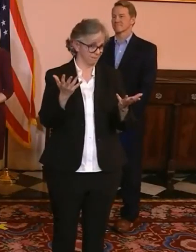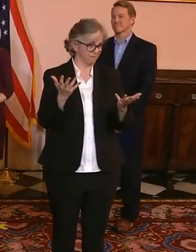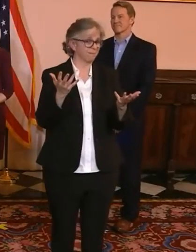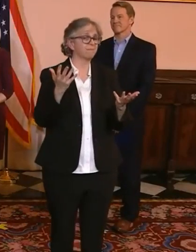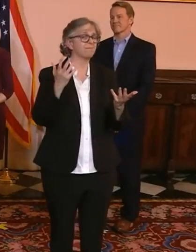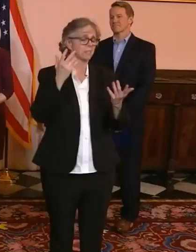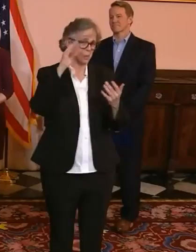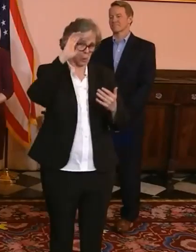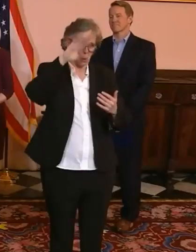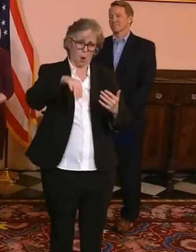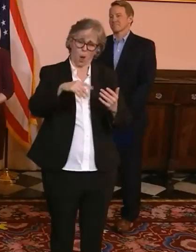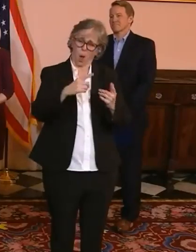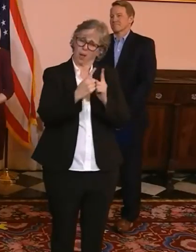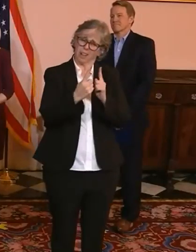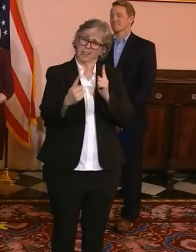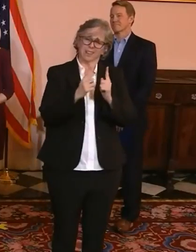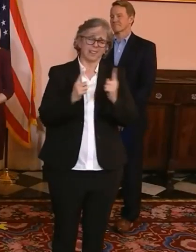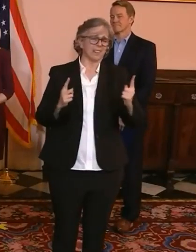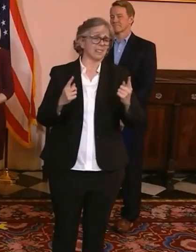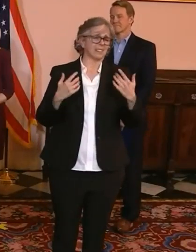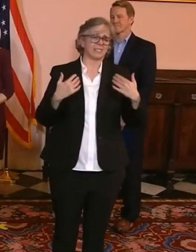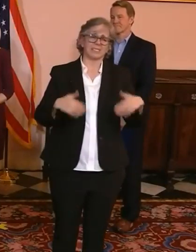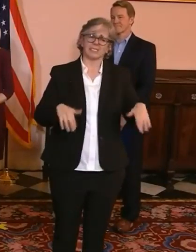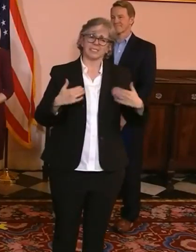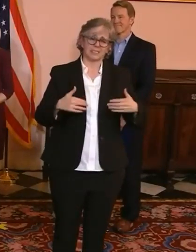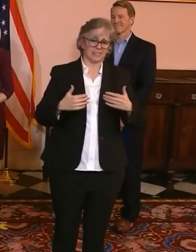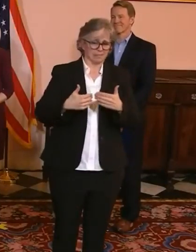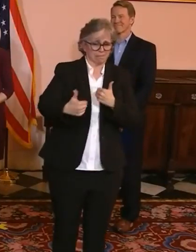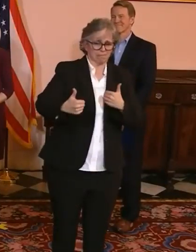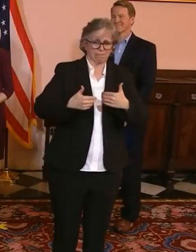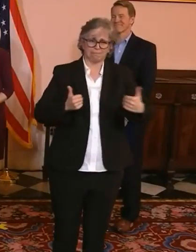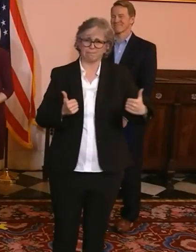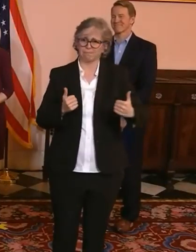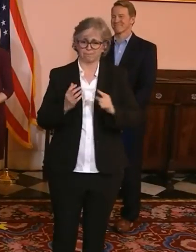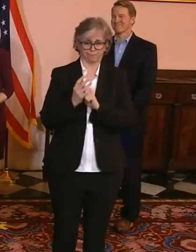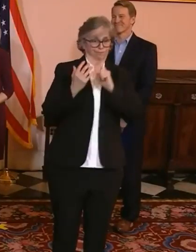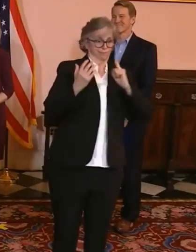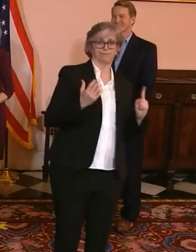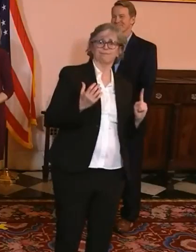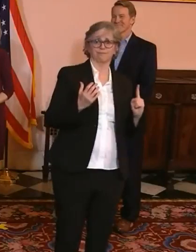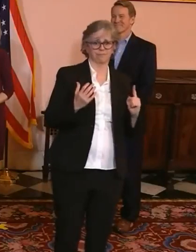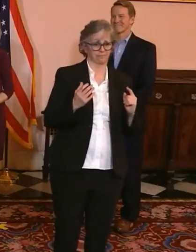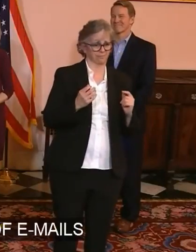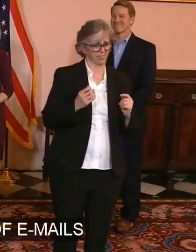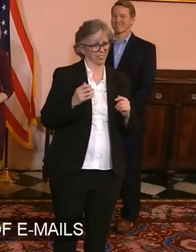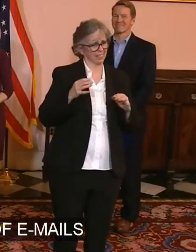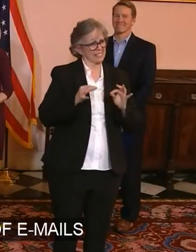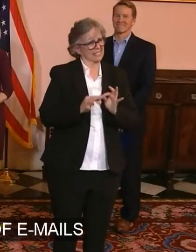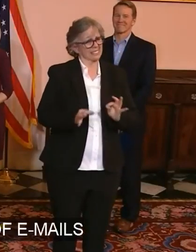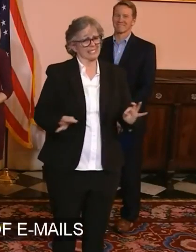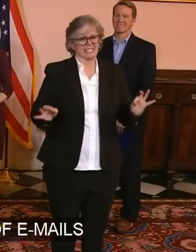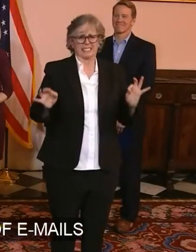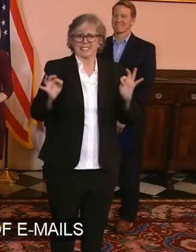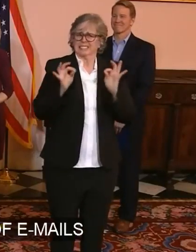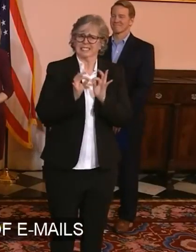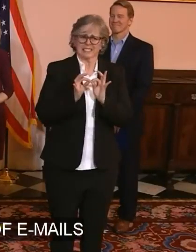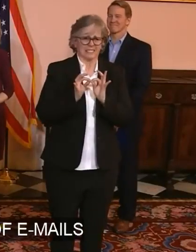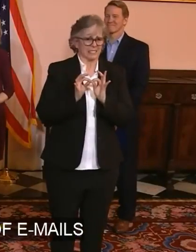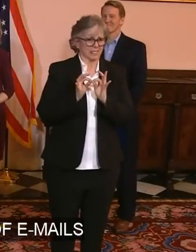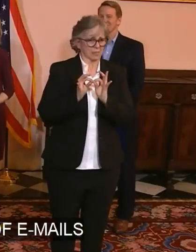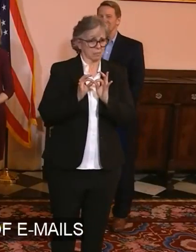As I talk to people, I get a lot of emails and I get a lot of text. And I